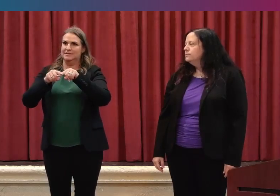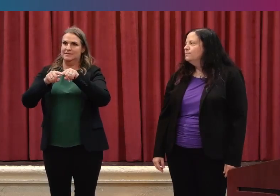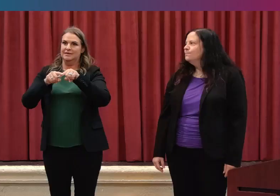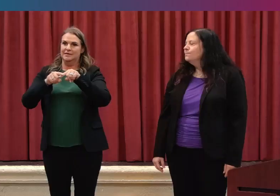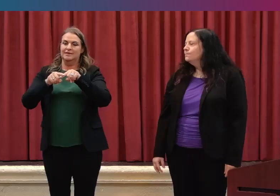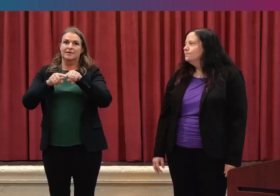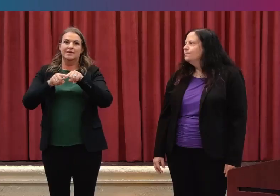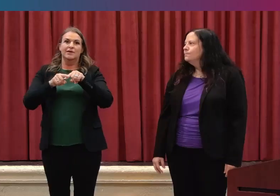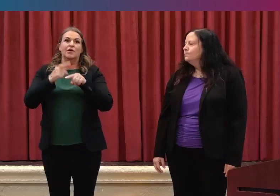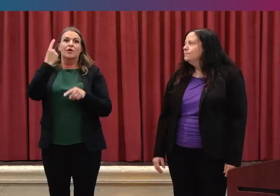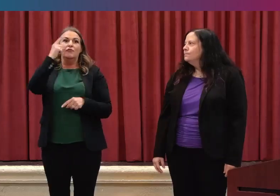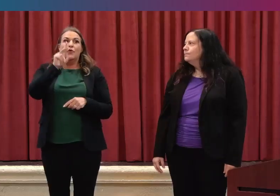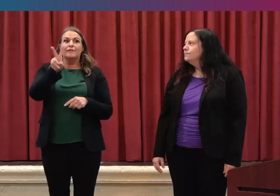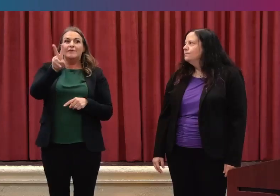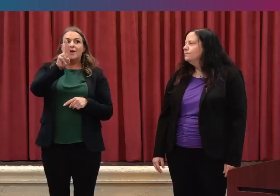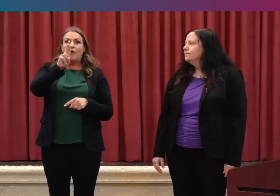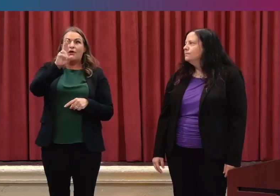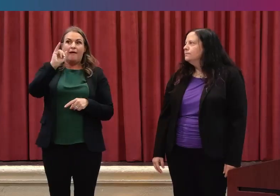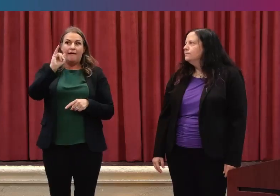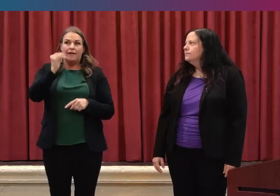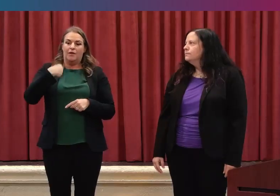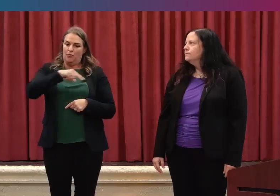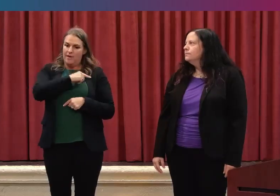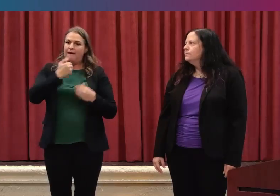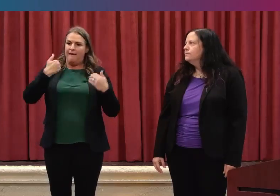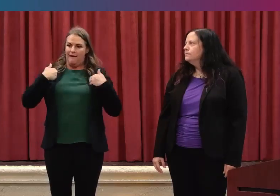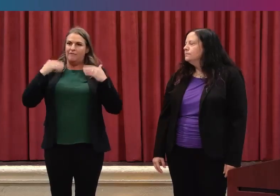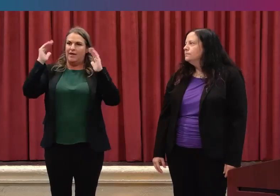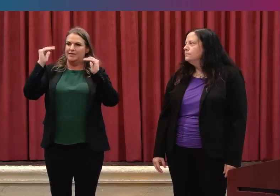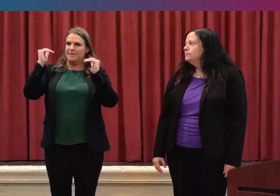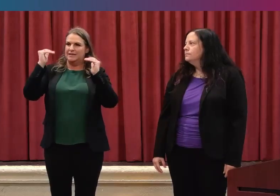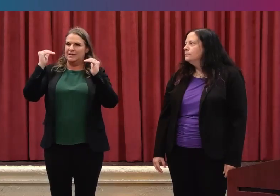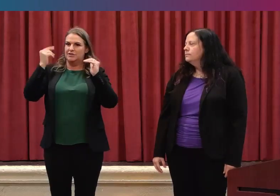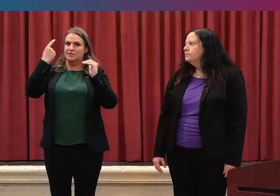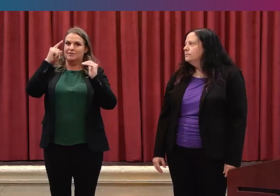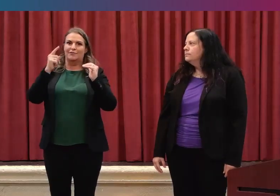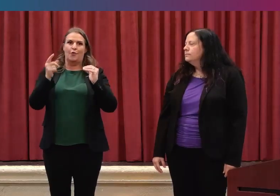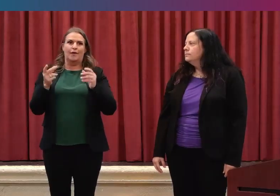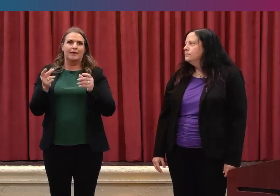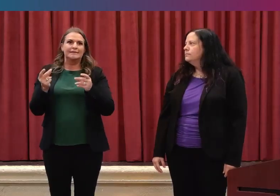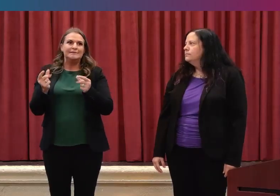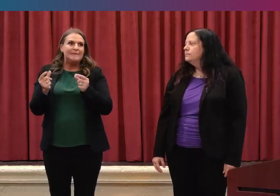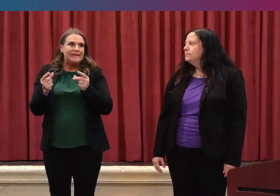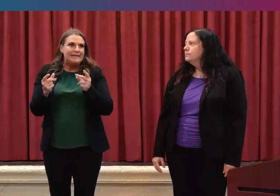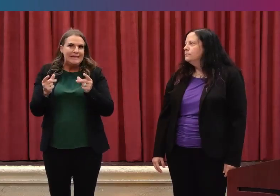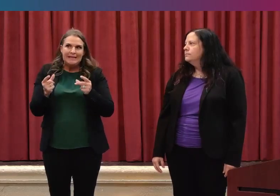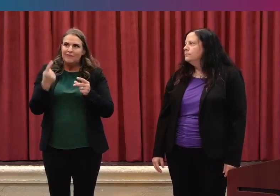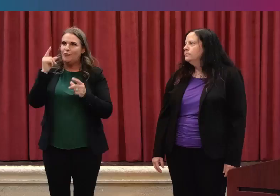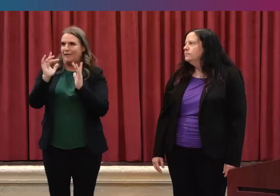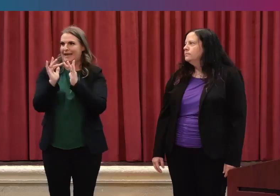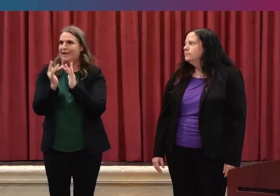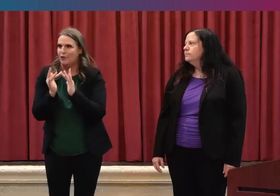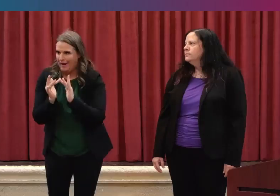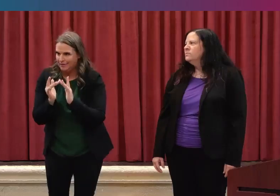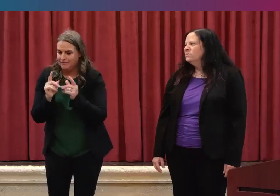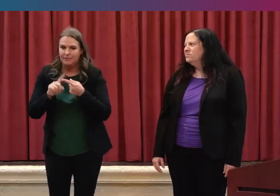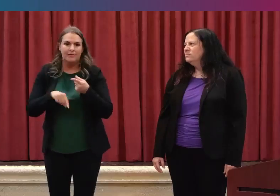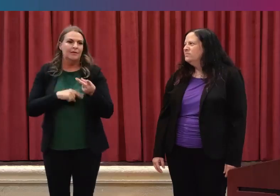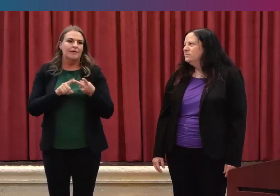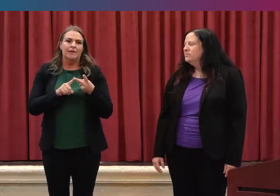So, kind of depends on where you're at. So LifeSigns does have VRI, and we know that we like the